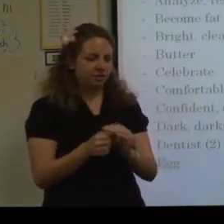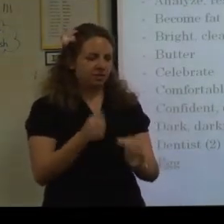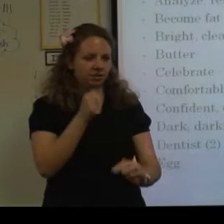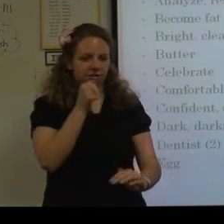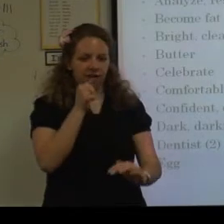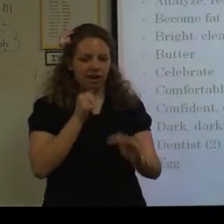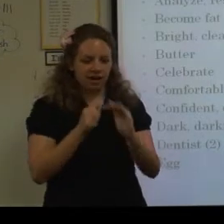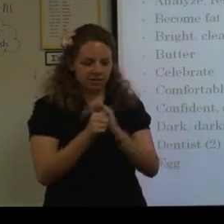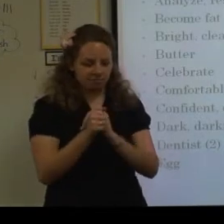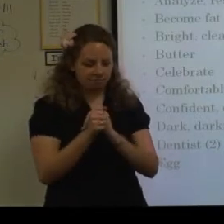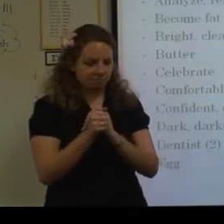under hide.